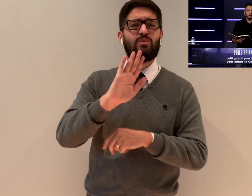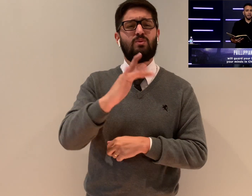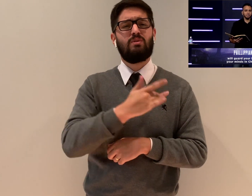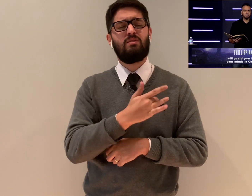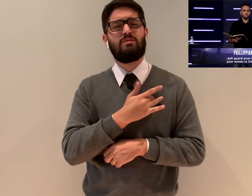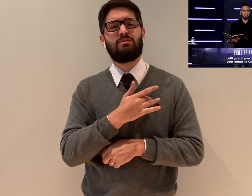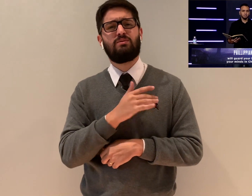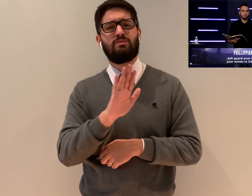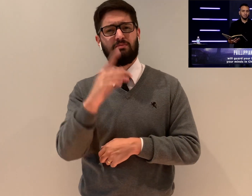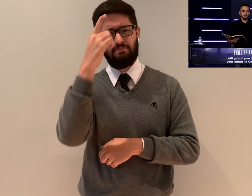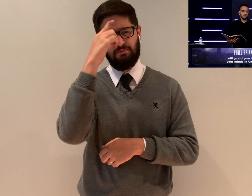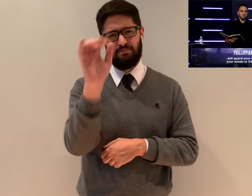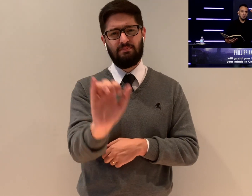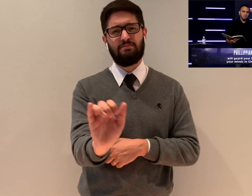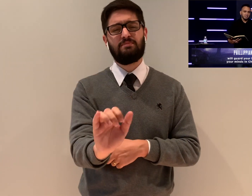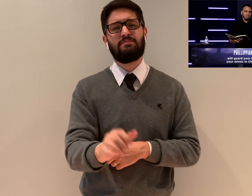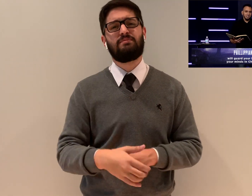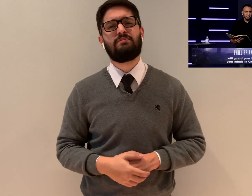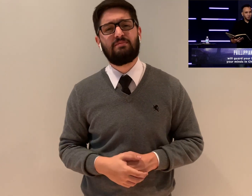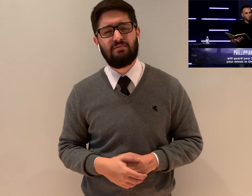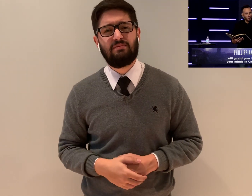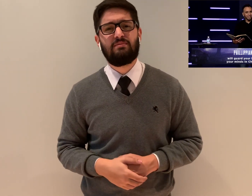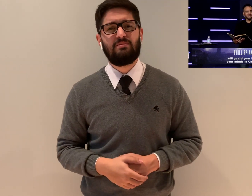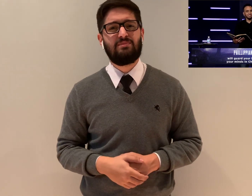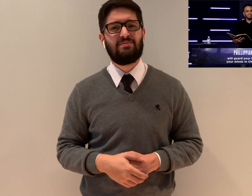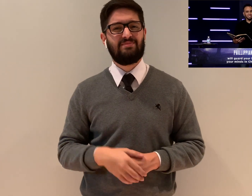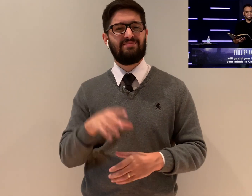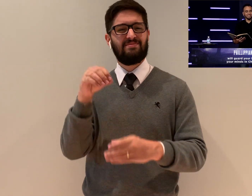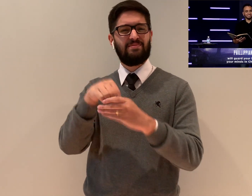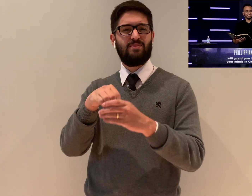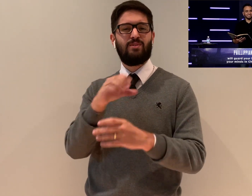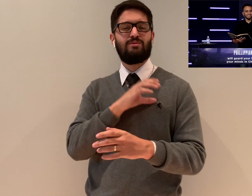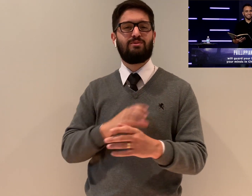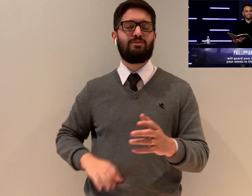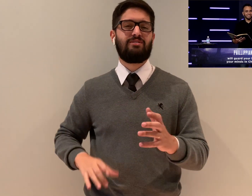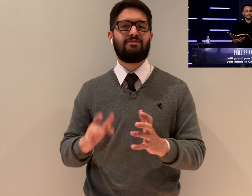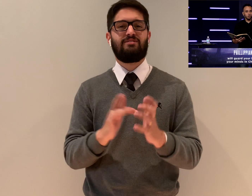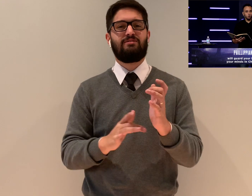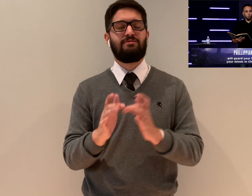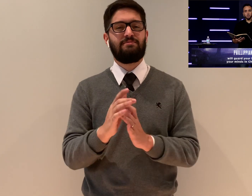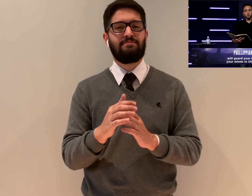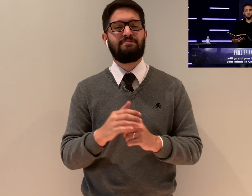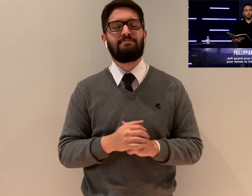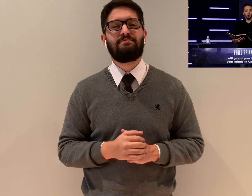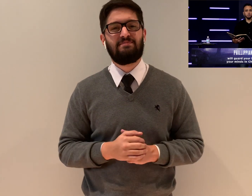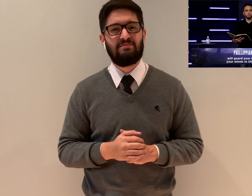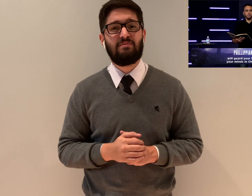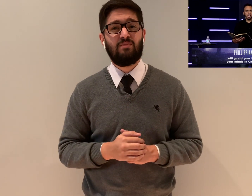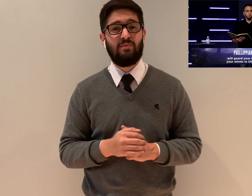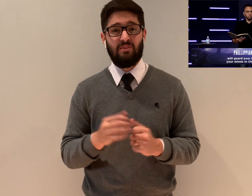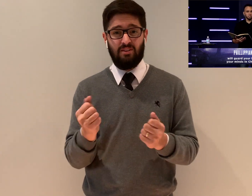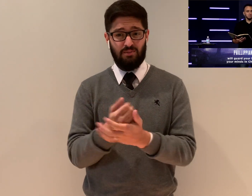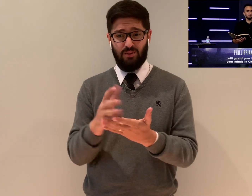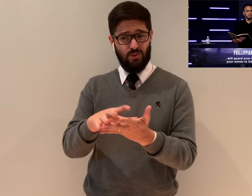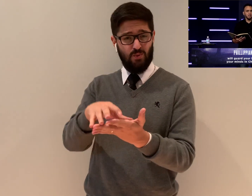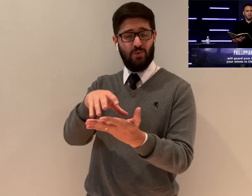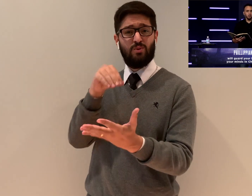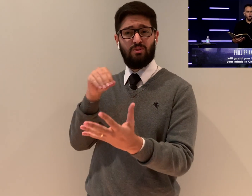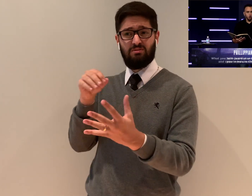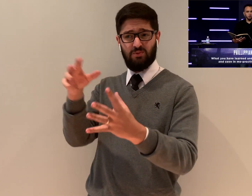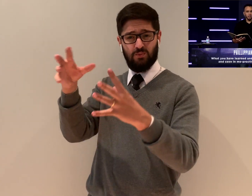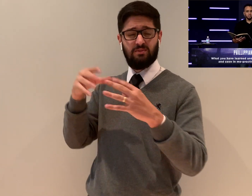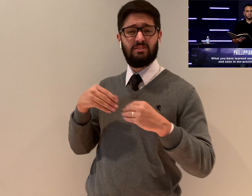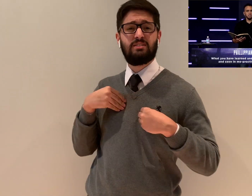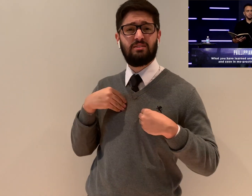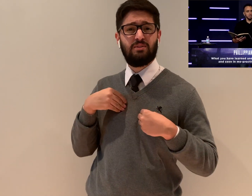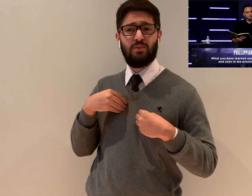your minds in Christ Jesus. What you have learned and received and